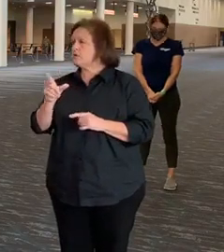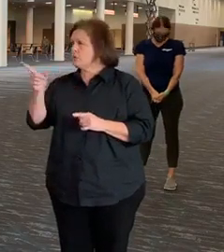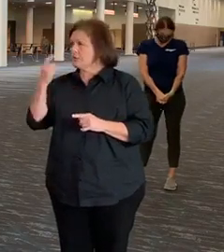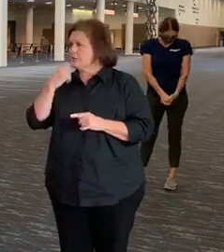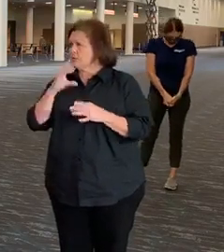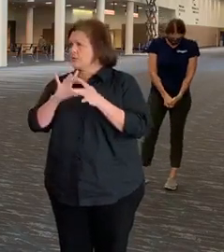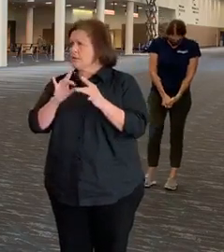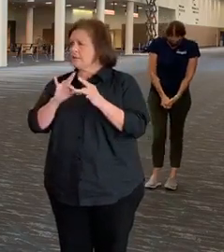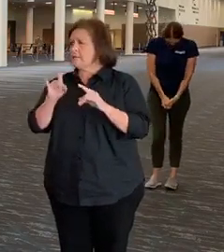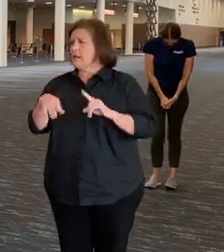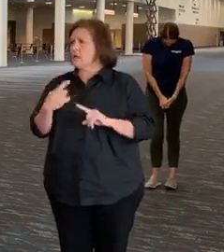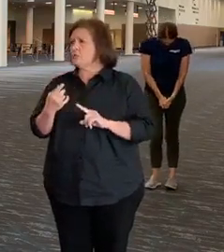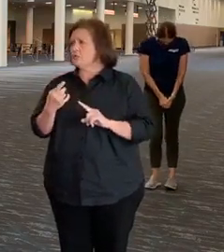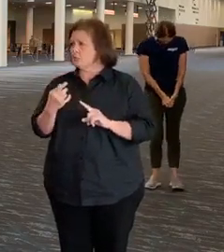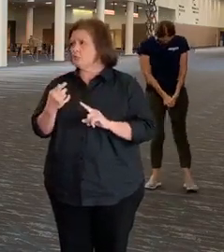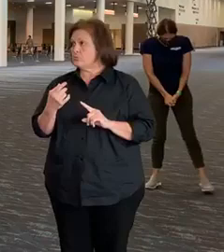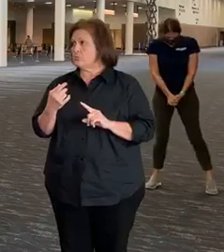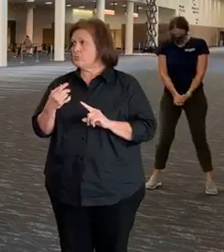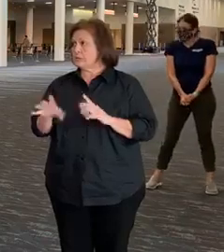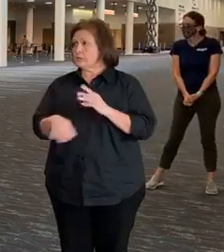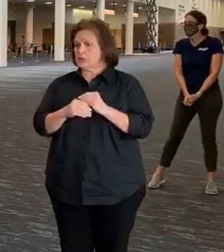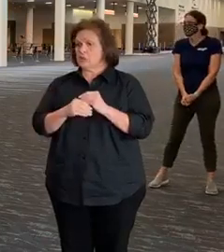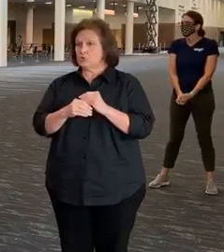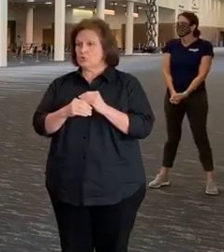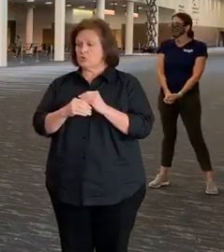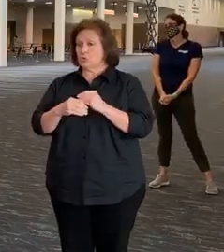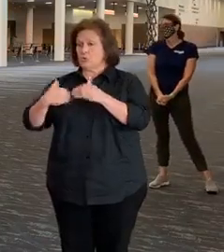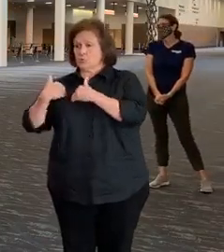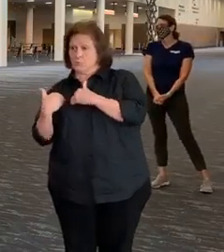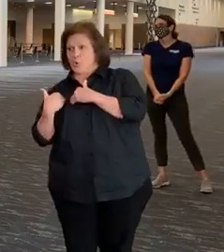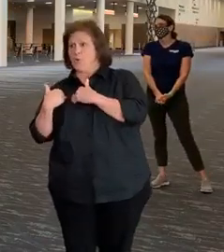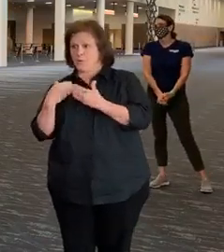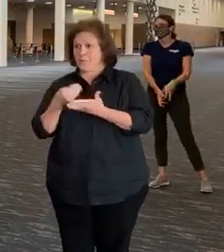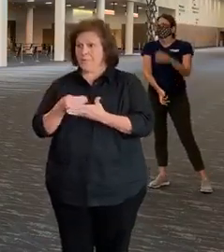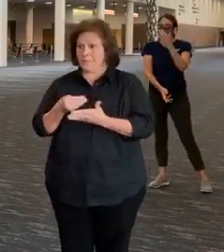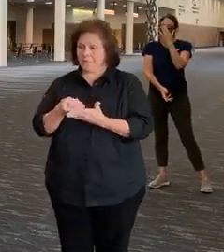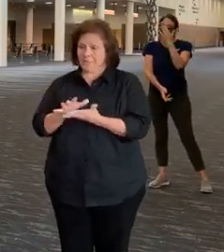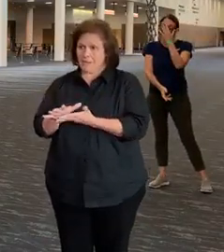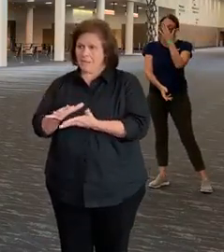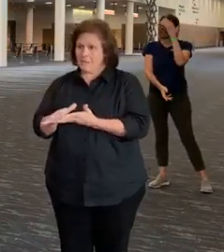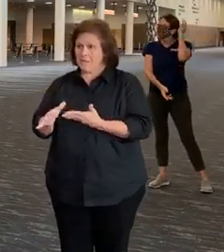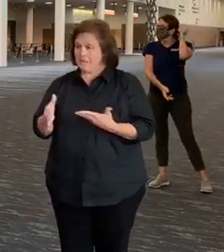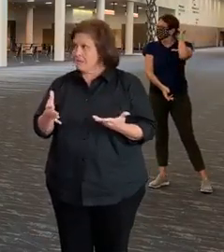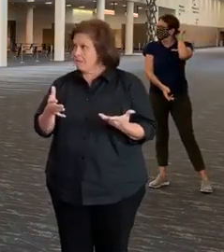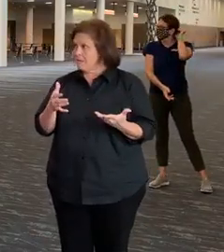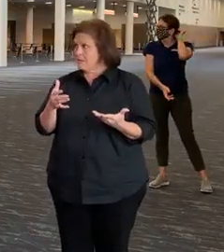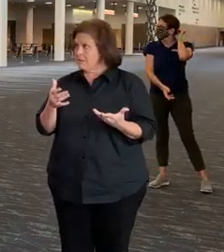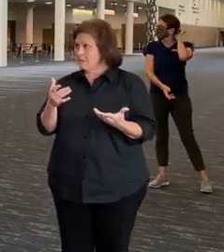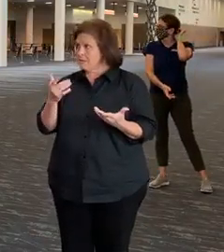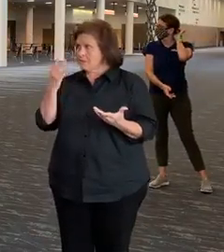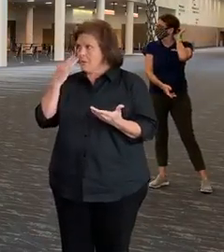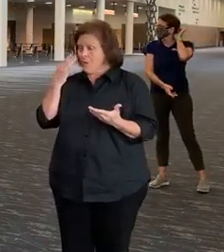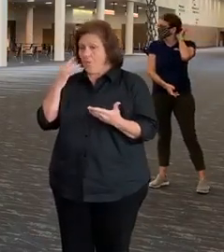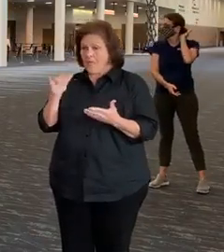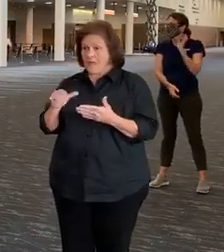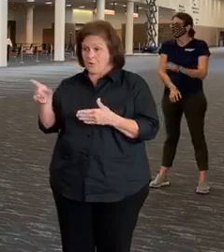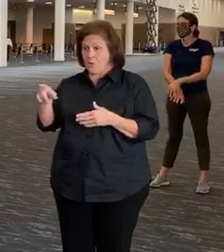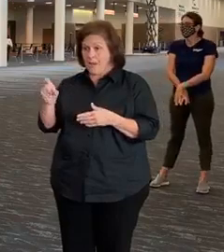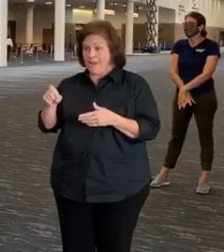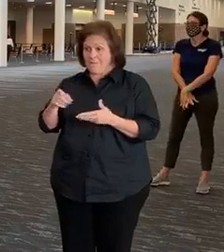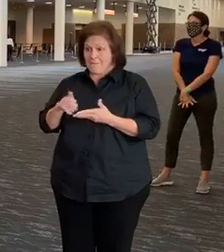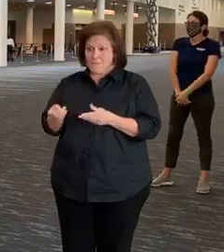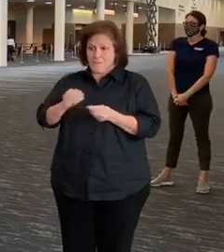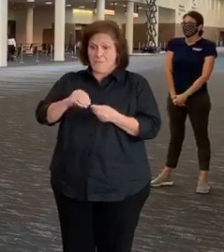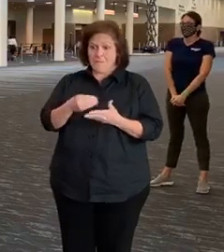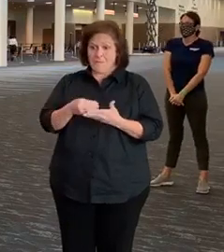Mayor, you did talk about it is an additional financial burden on the city. Is there a dollar amount yet, or is it too soon to talk about the extra money that's costing the